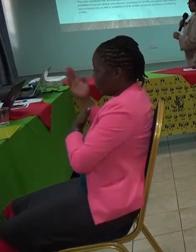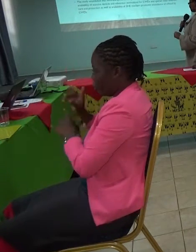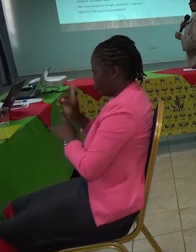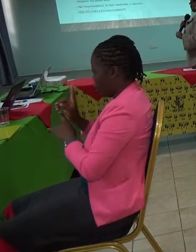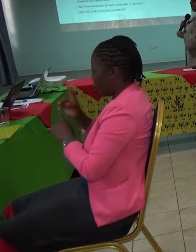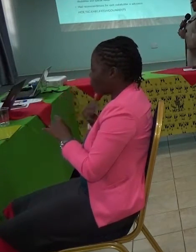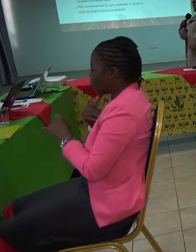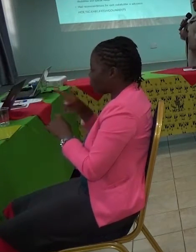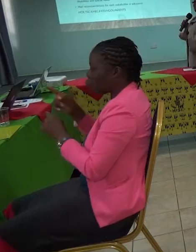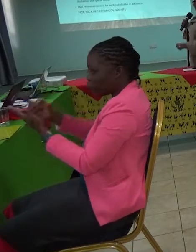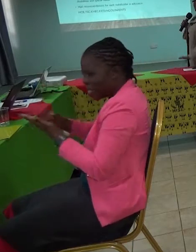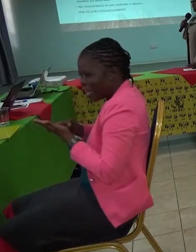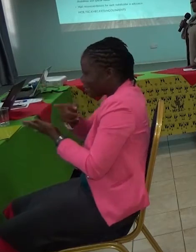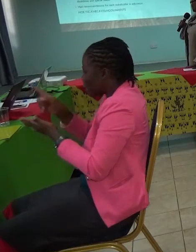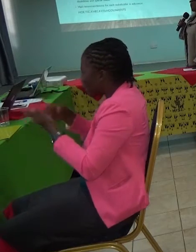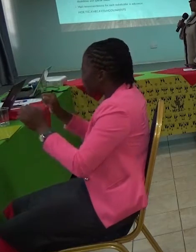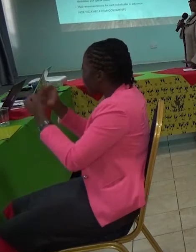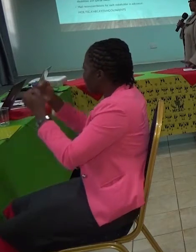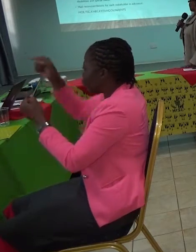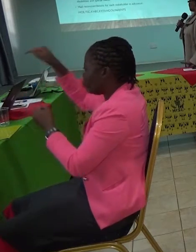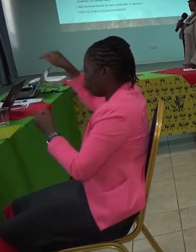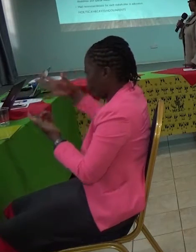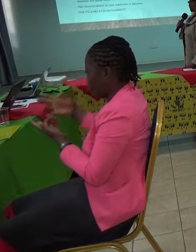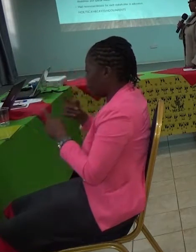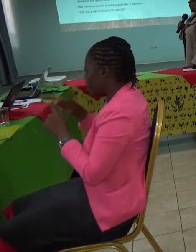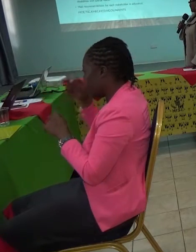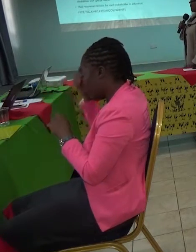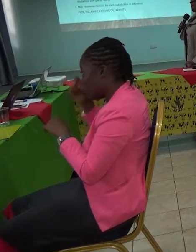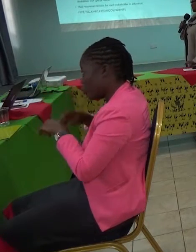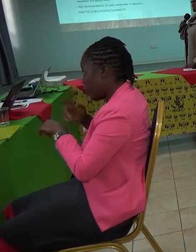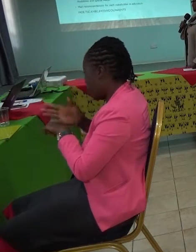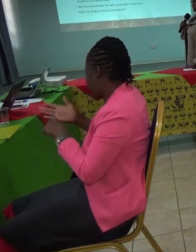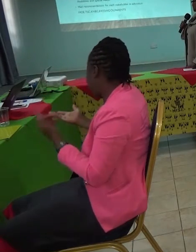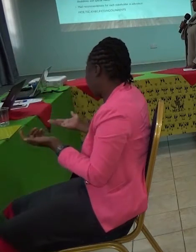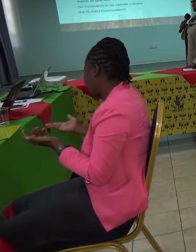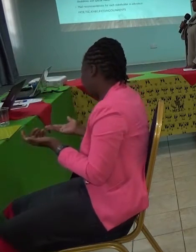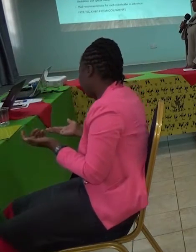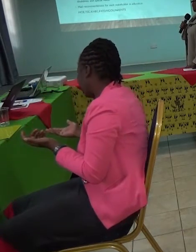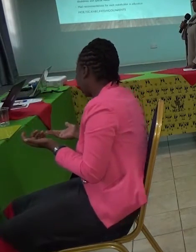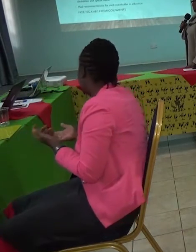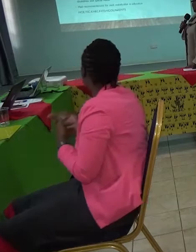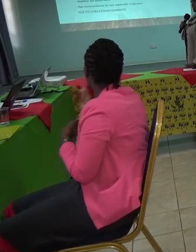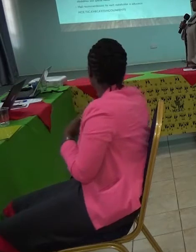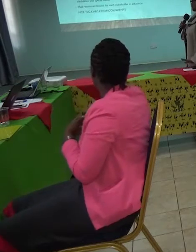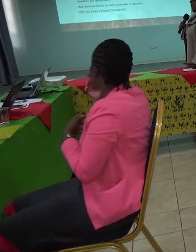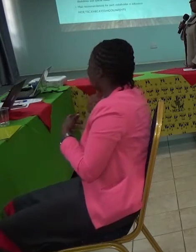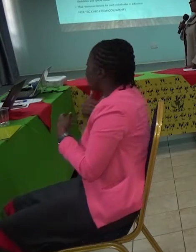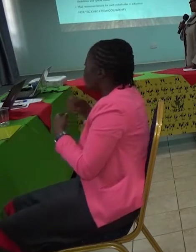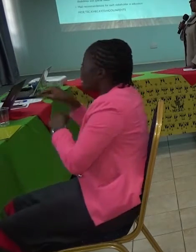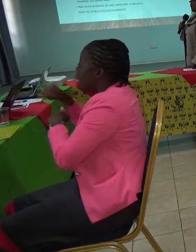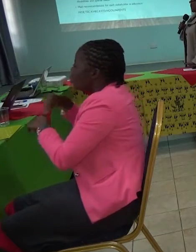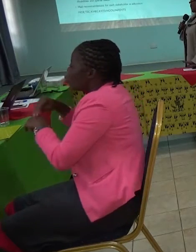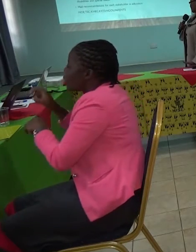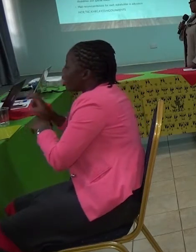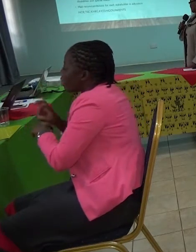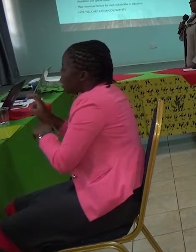on. We have the National Survey on Children with Disabilities and Special Needs in Education, done by